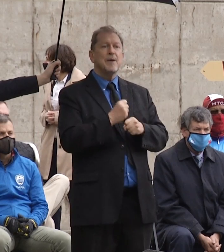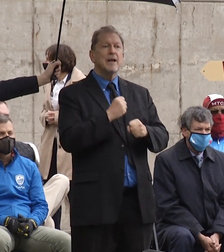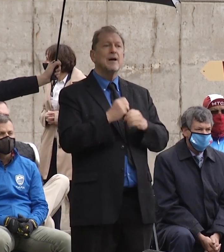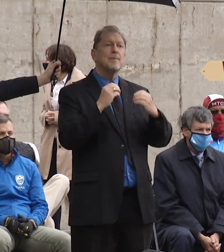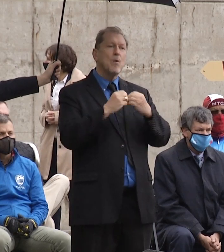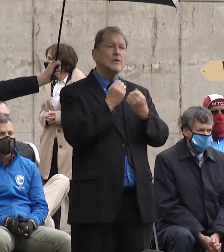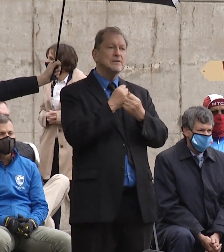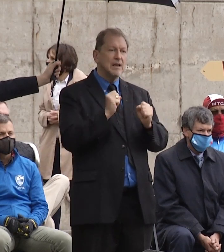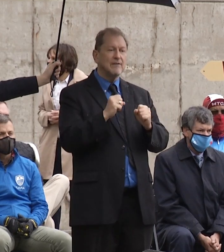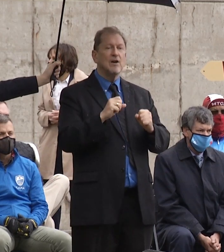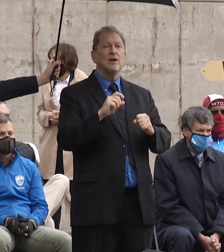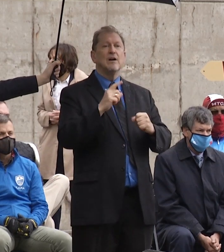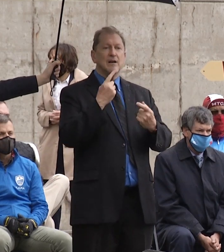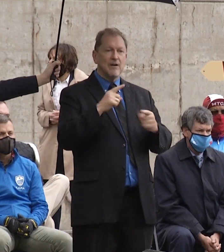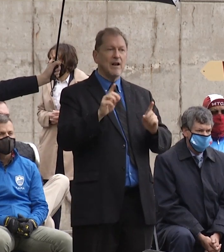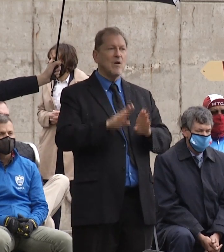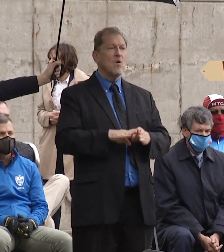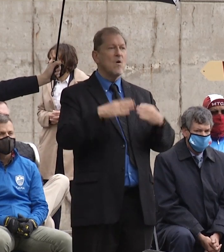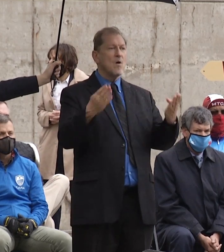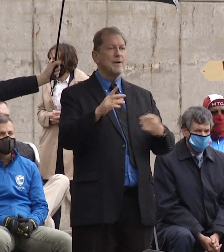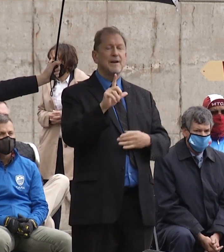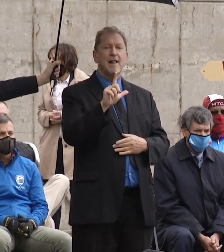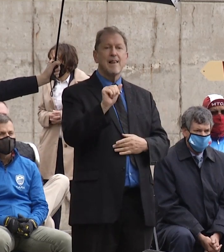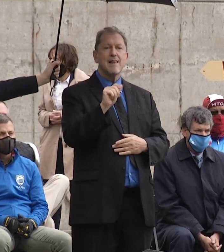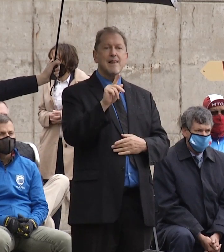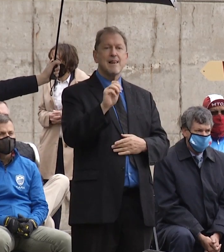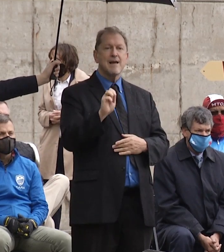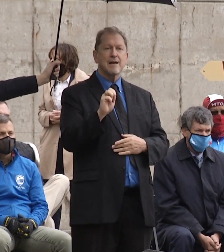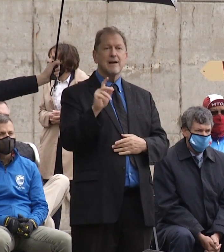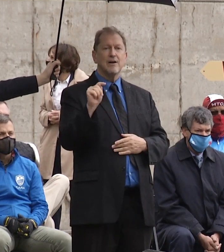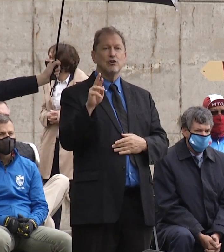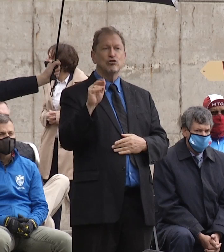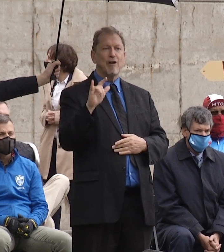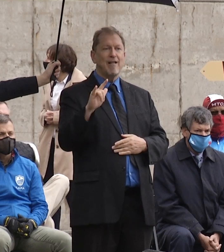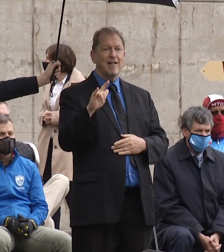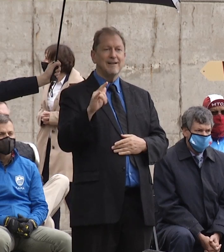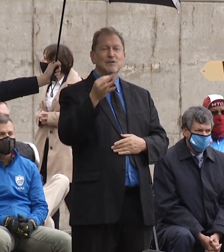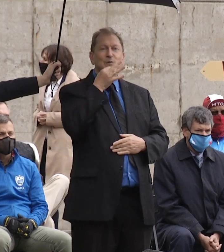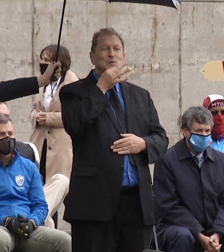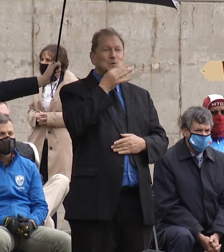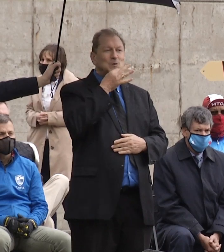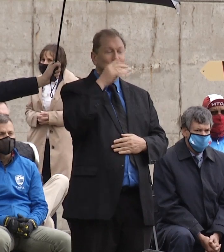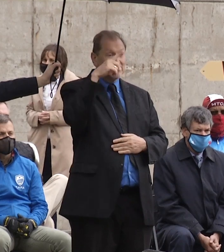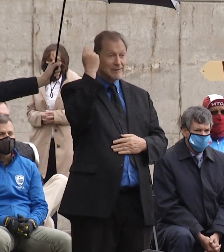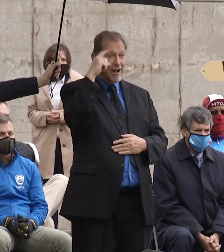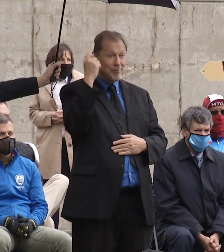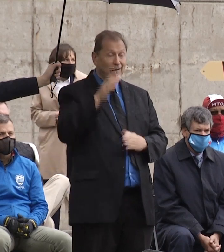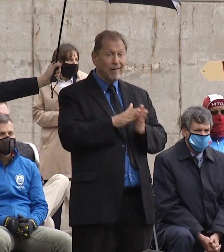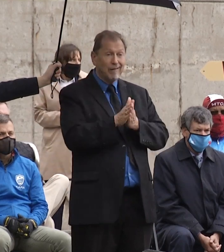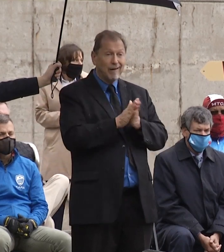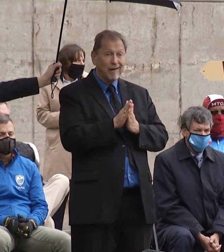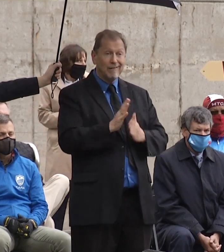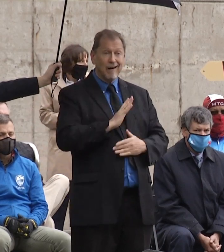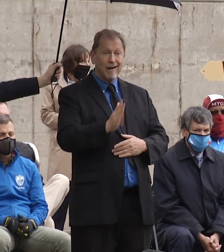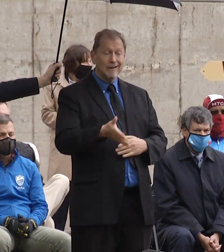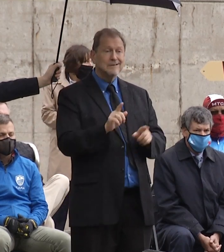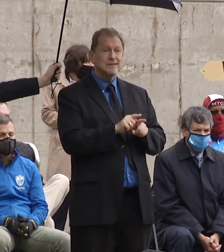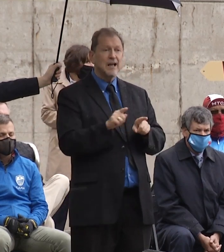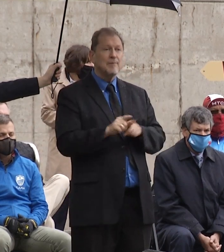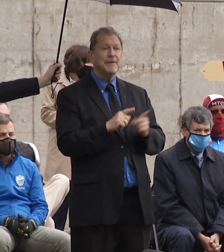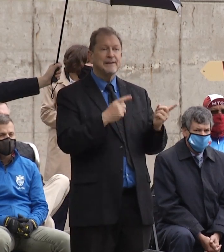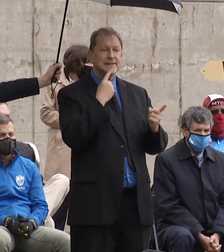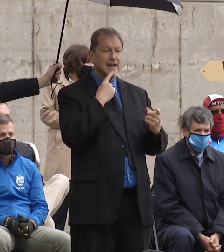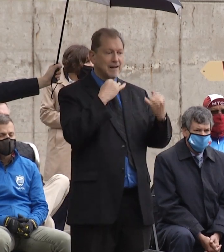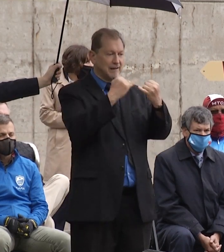by reopening the Lakefront Trail just in time for summer. And, as Alderman Riley said, cutting the